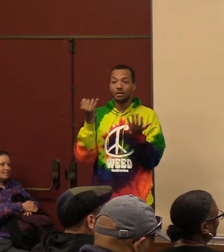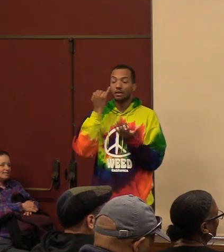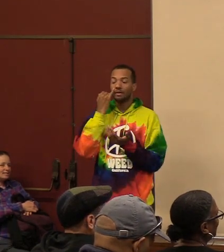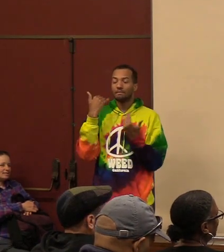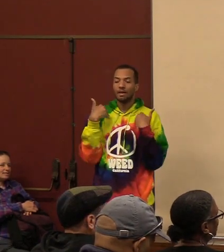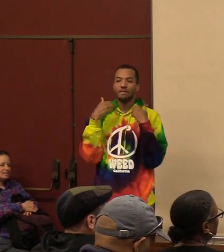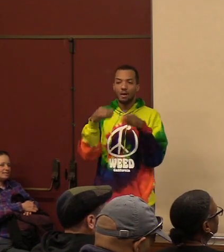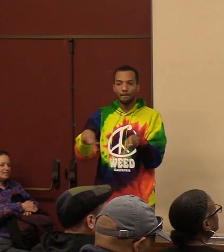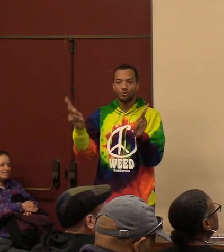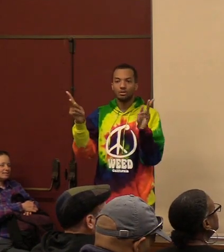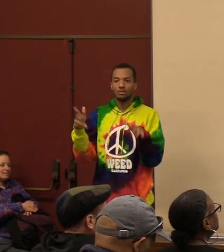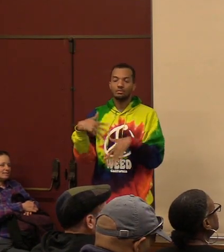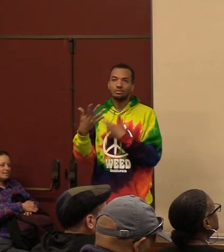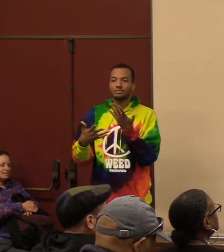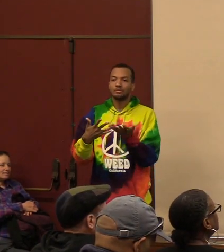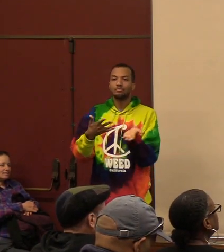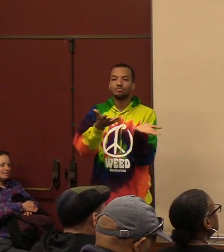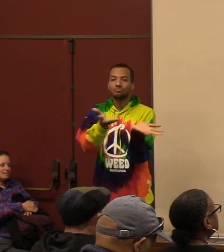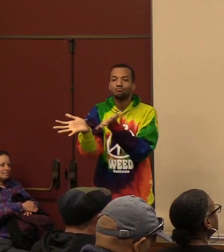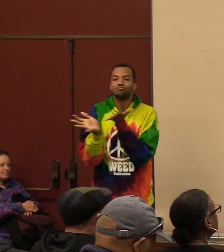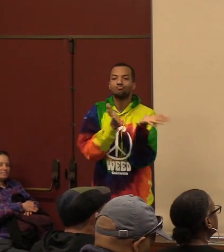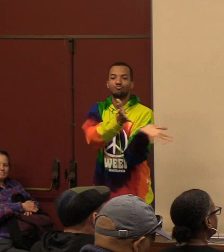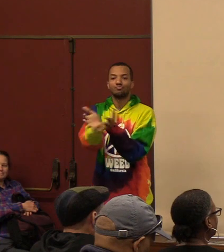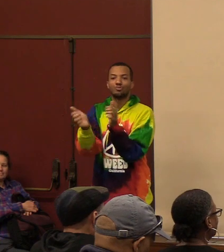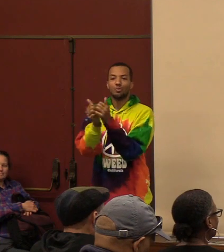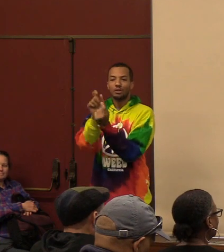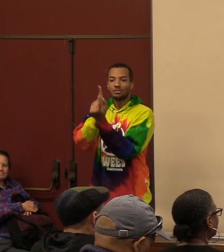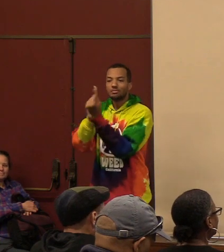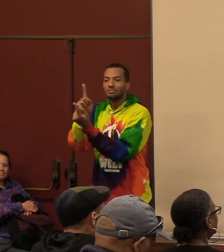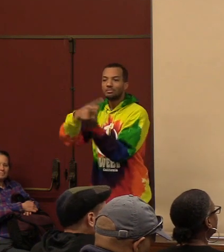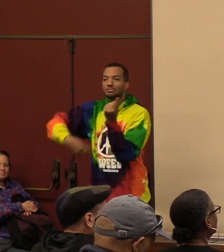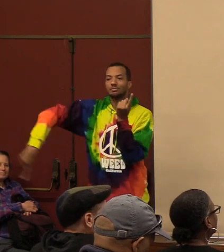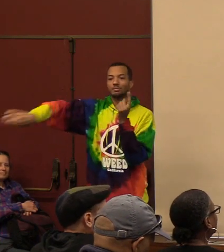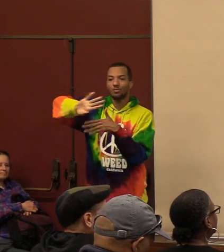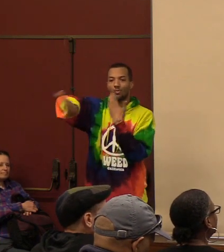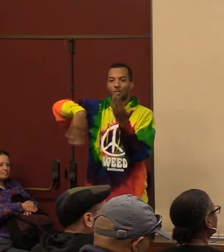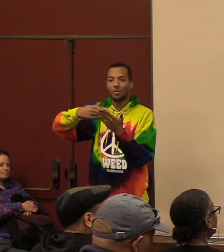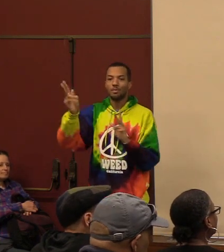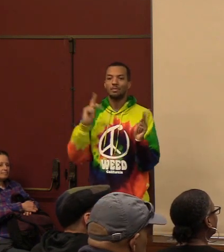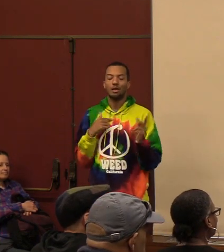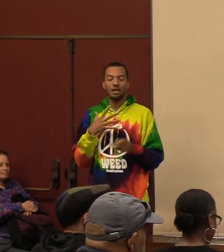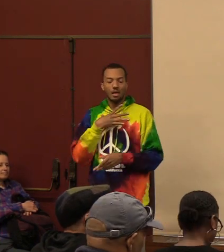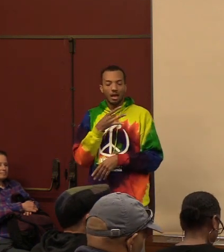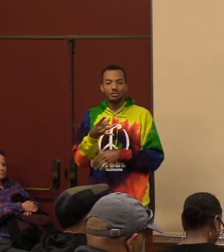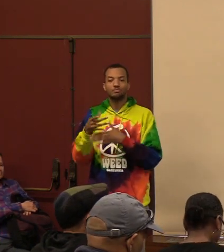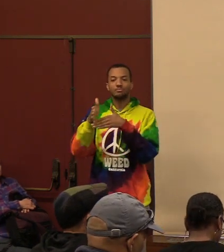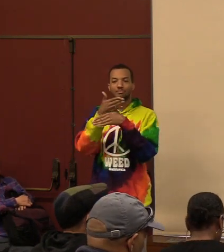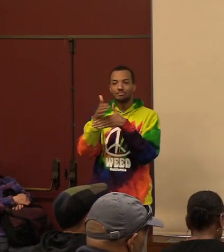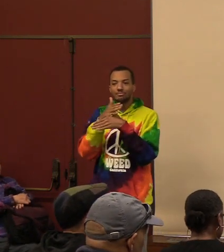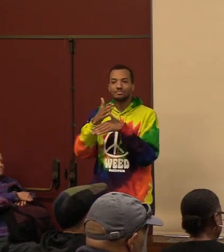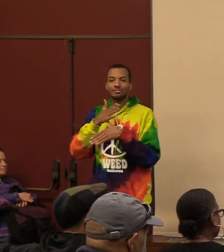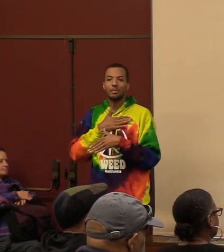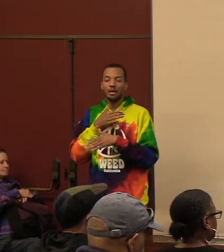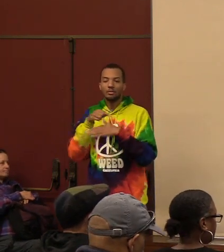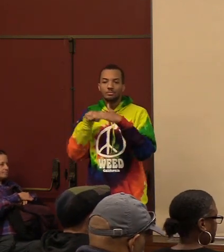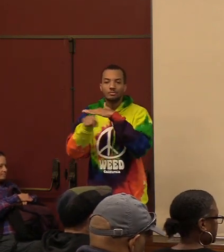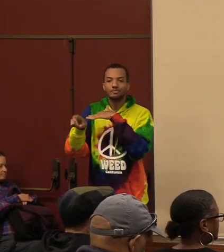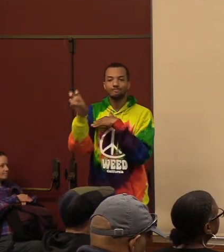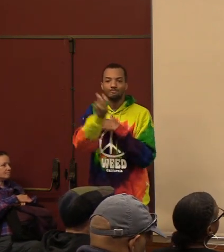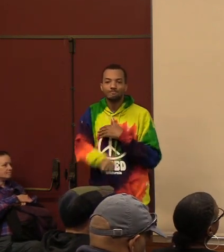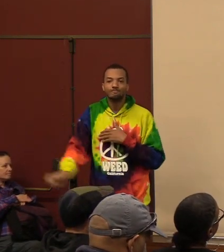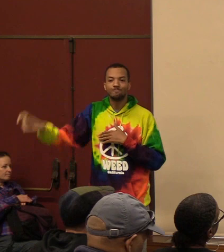an opportunity to talk to all of you wonderful people. I like to just share my journey with